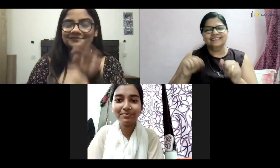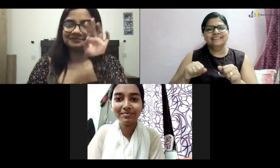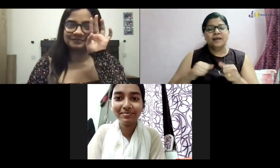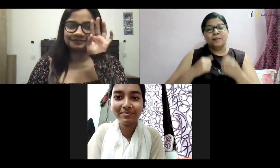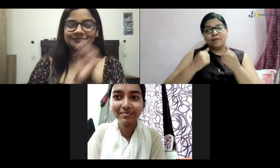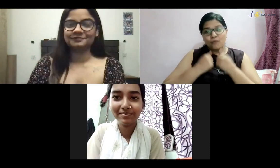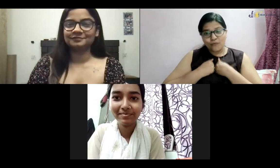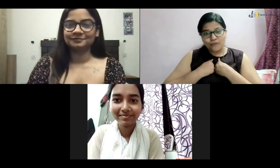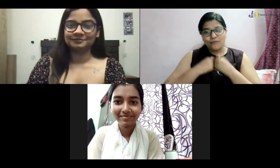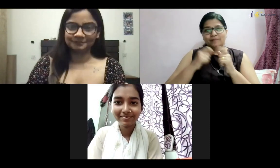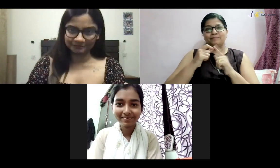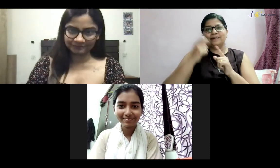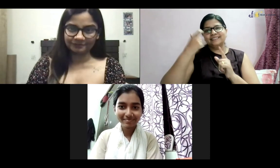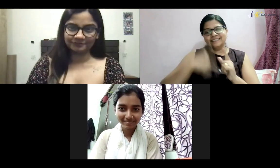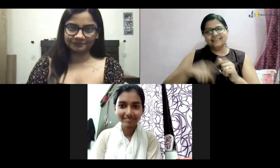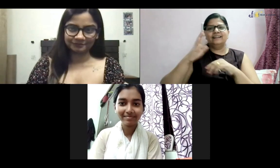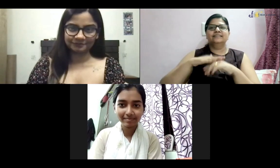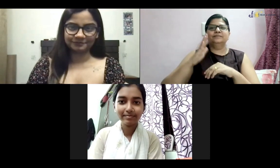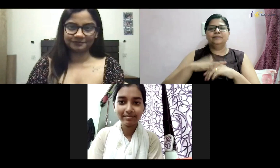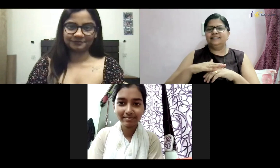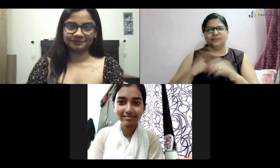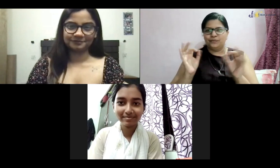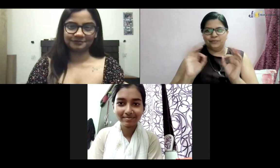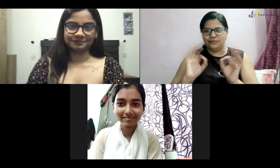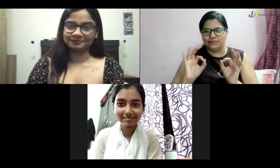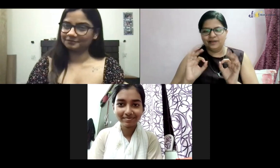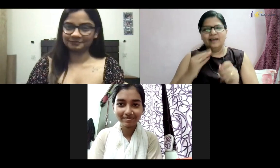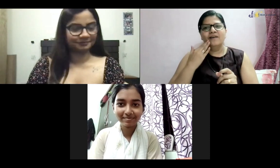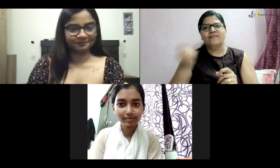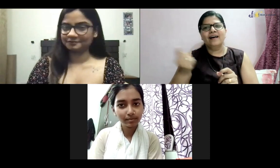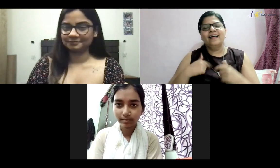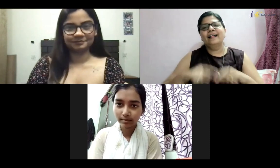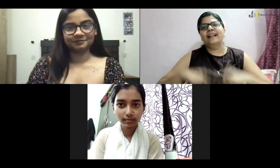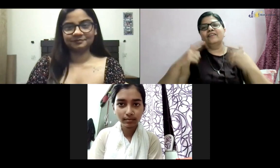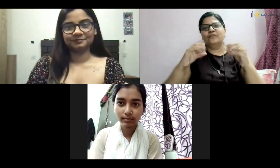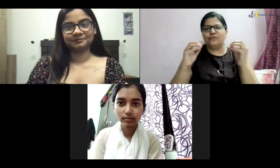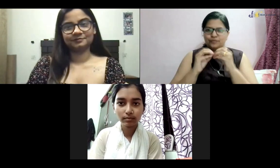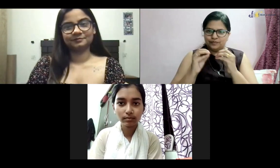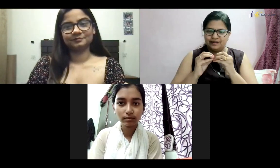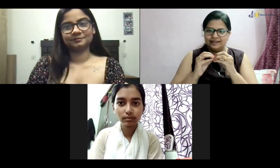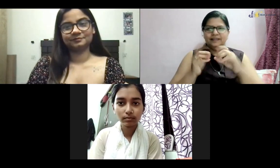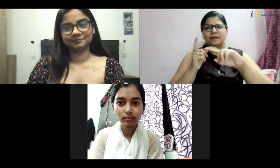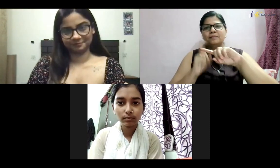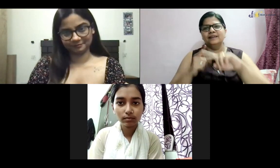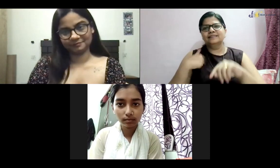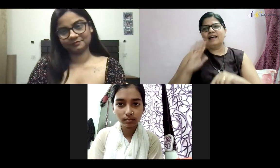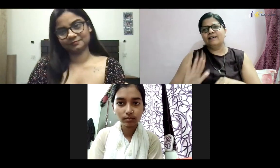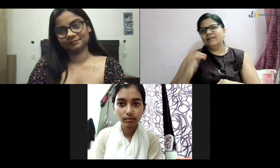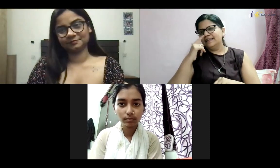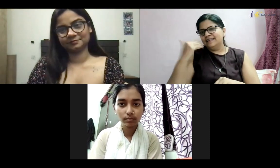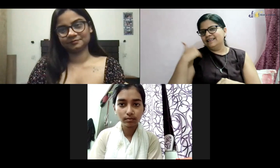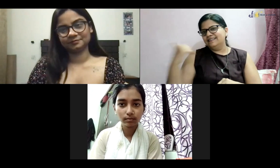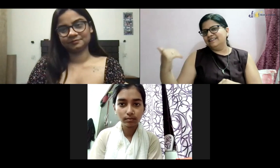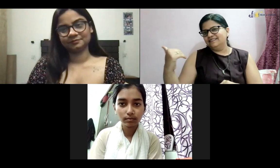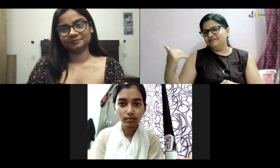your siblings are allowed to? So my personal experience also, I don't have this, but yeah, this is my best